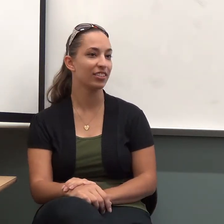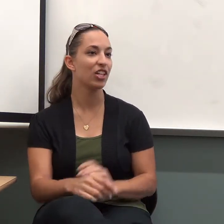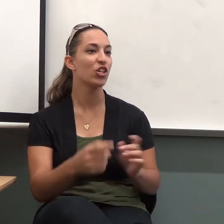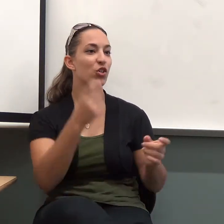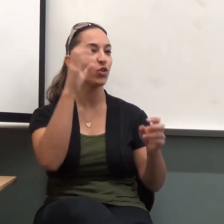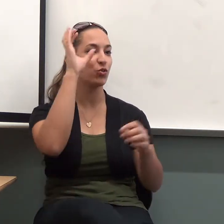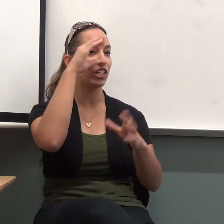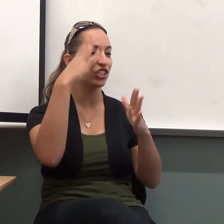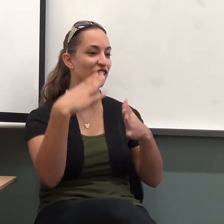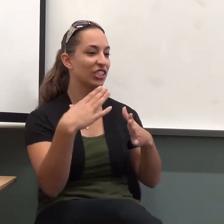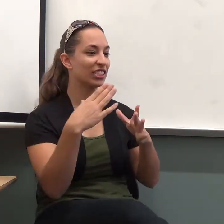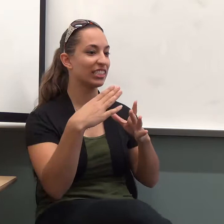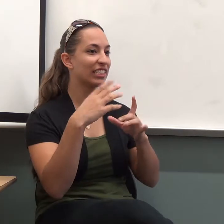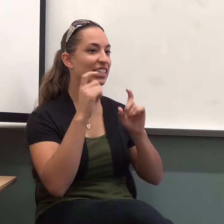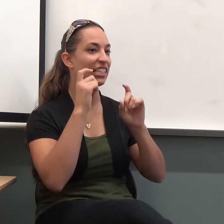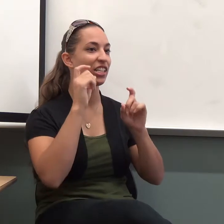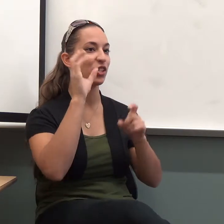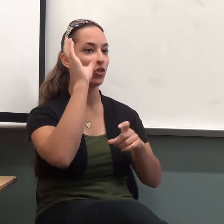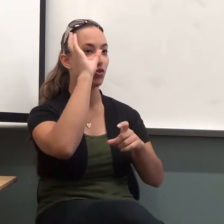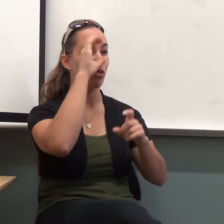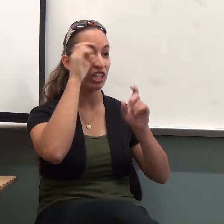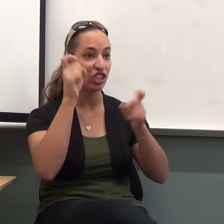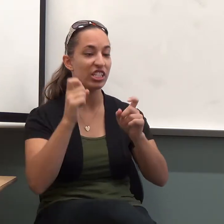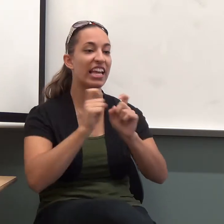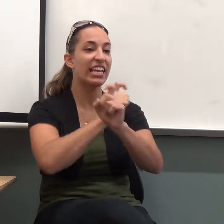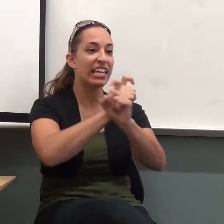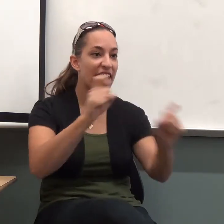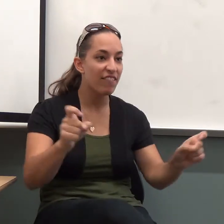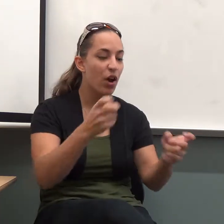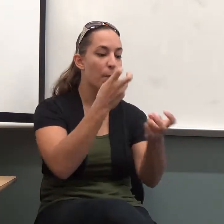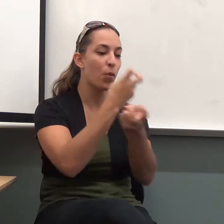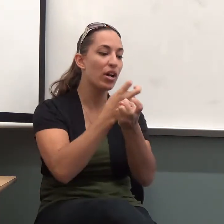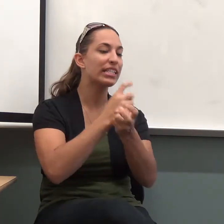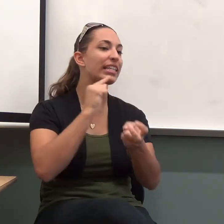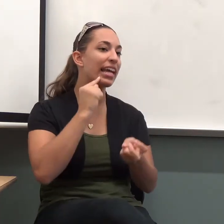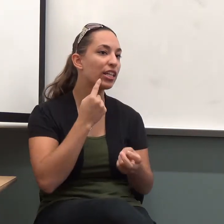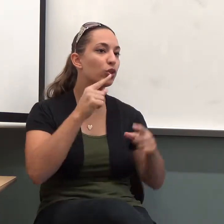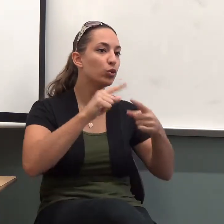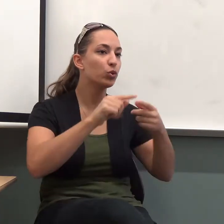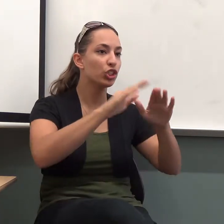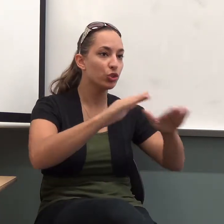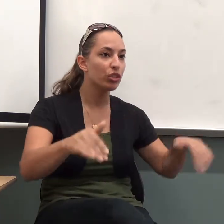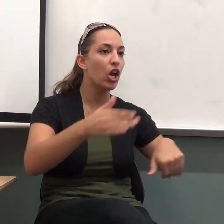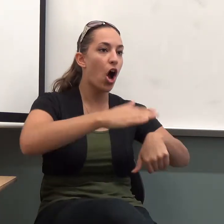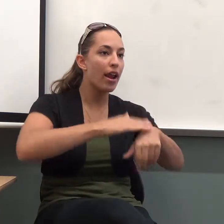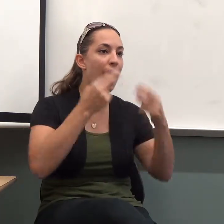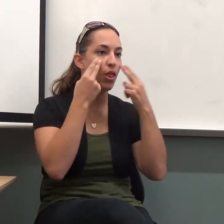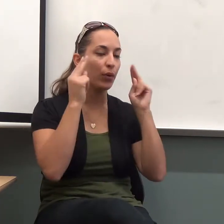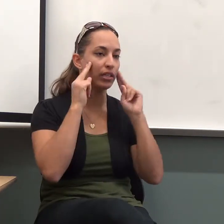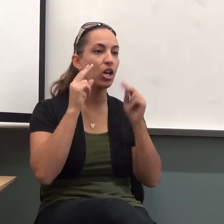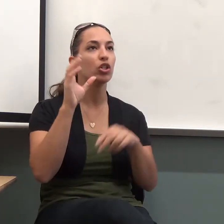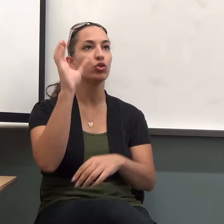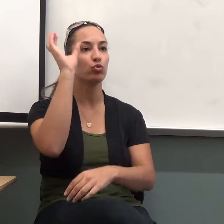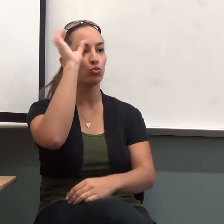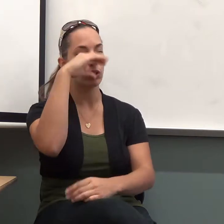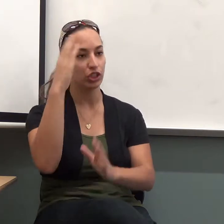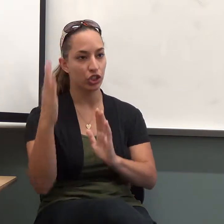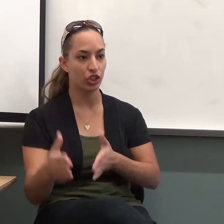Halloween. Strangers give poison candy to children on Halloween. Often give. Strangers often give